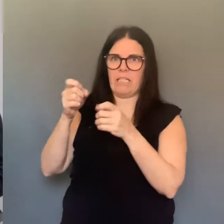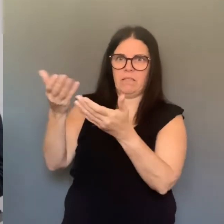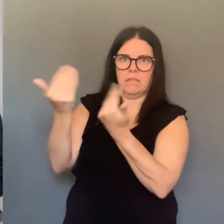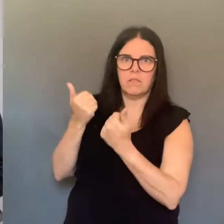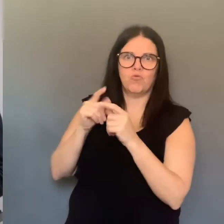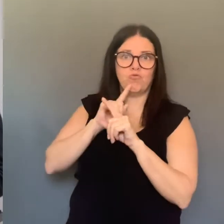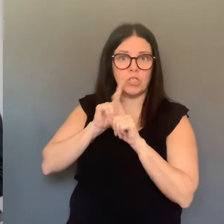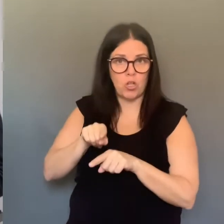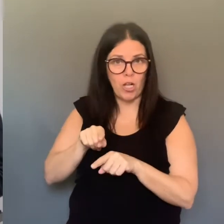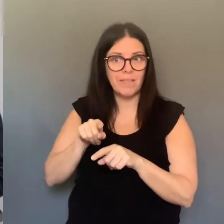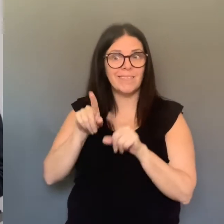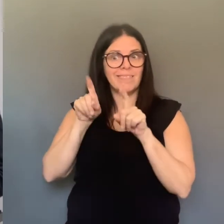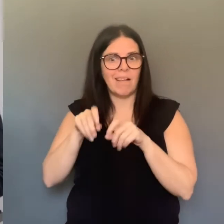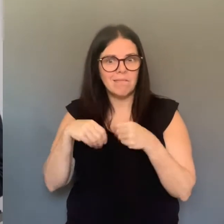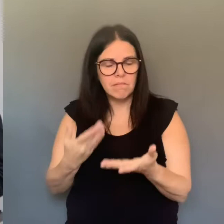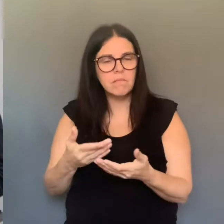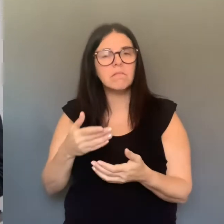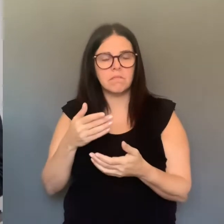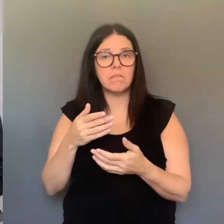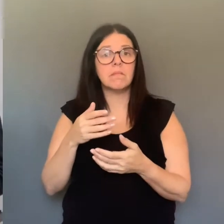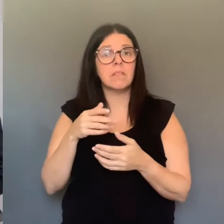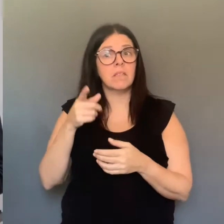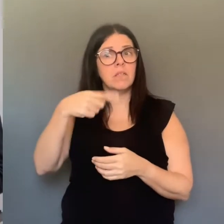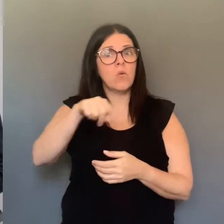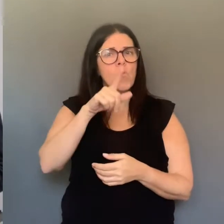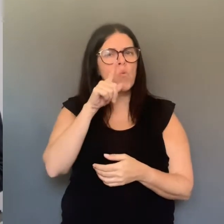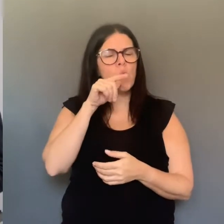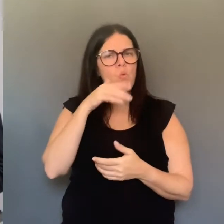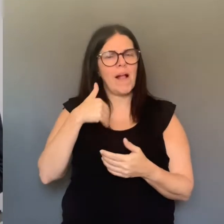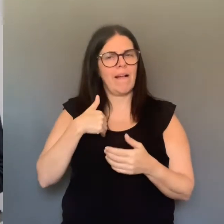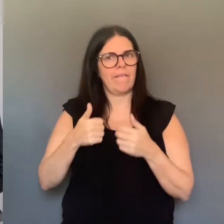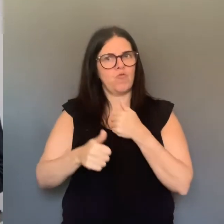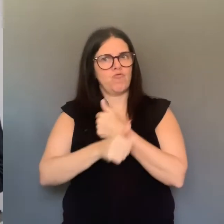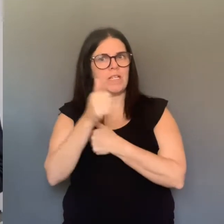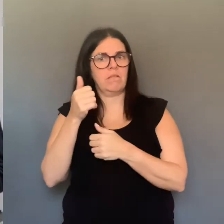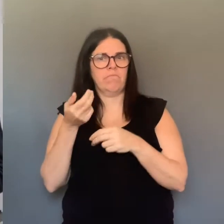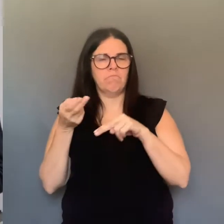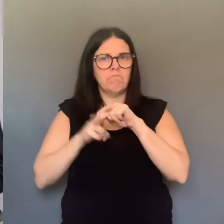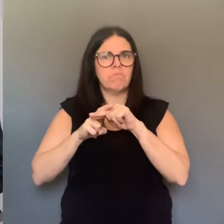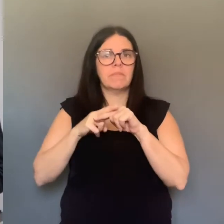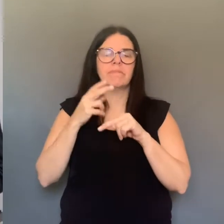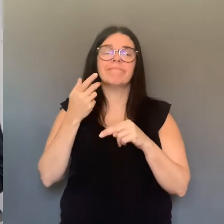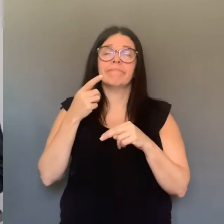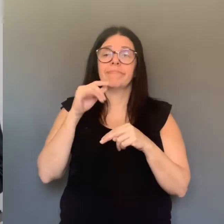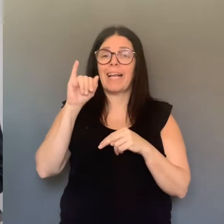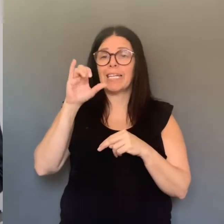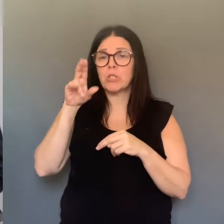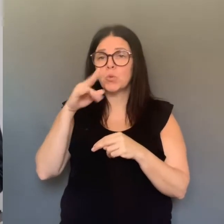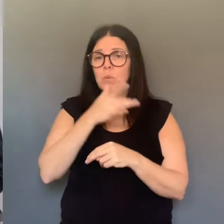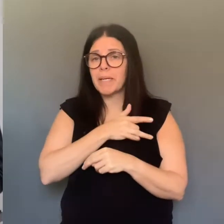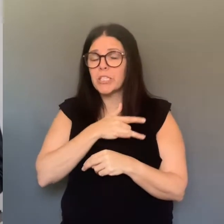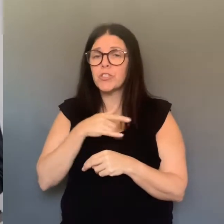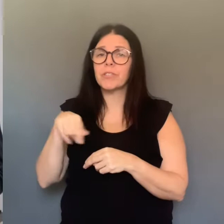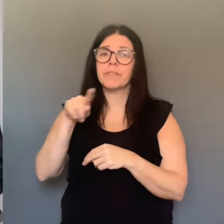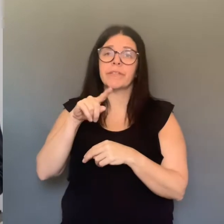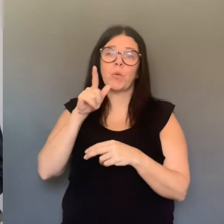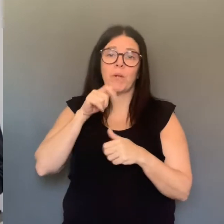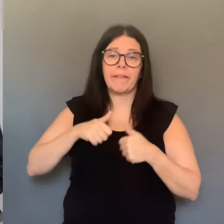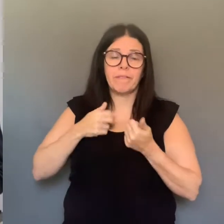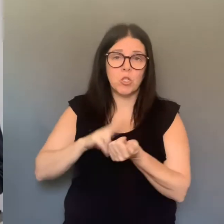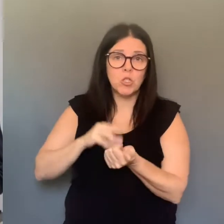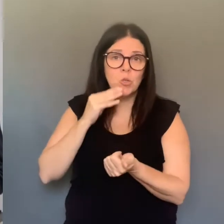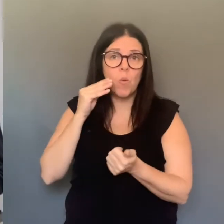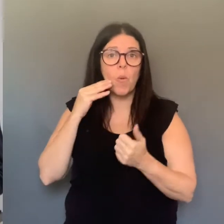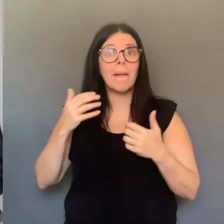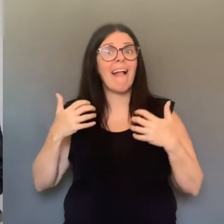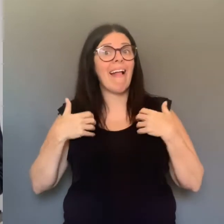patients, long-term care home residents, healthcare workers. The likelihood that someone who developed a respiratory symptom that is a new